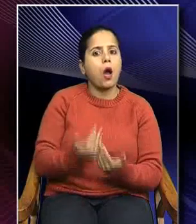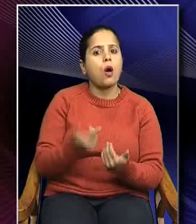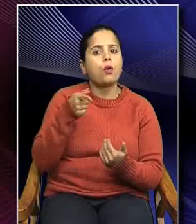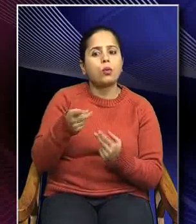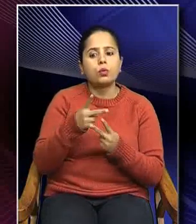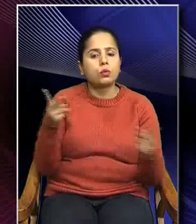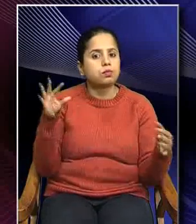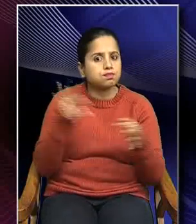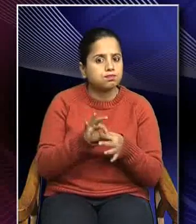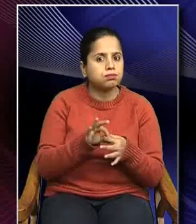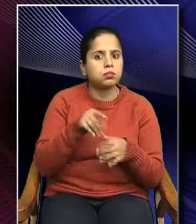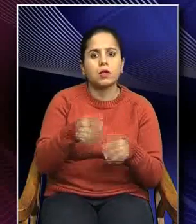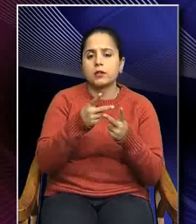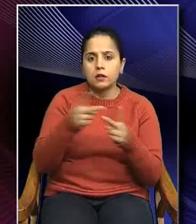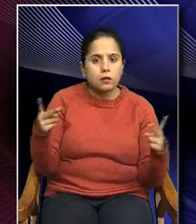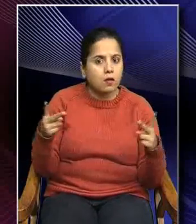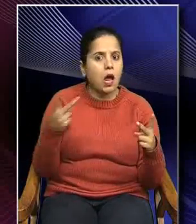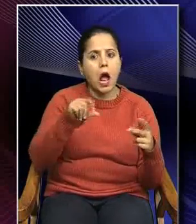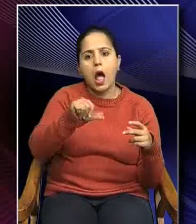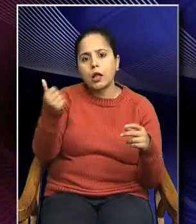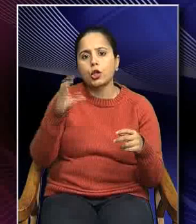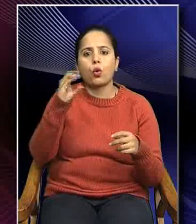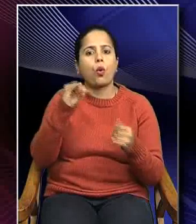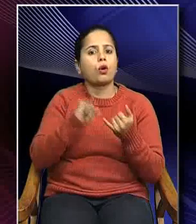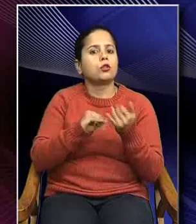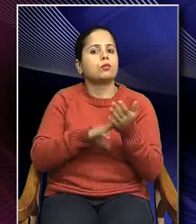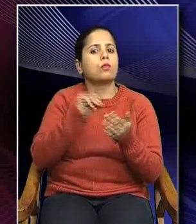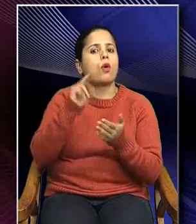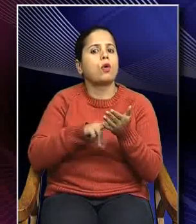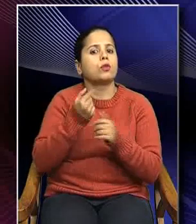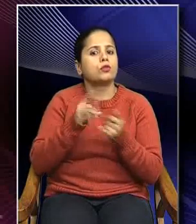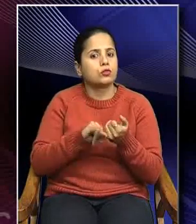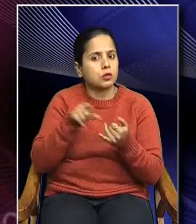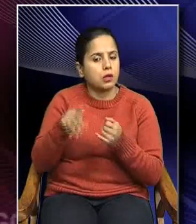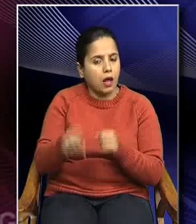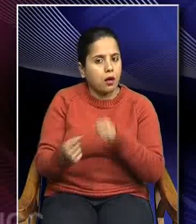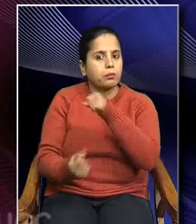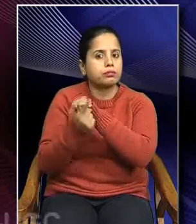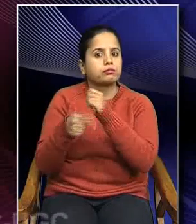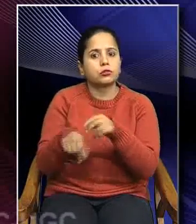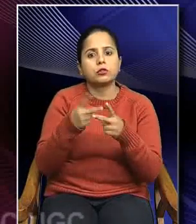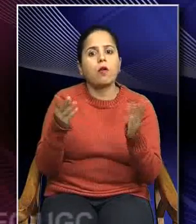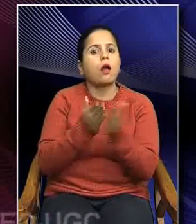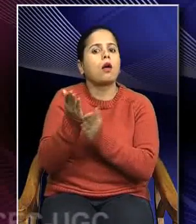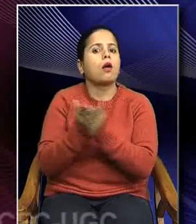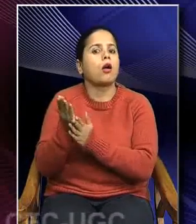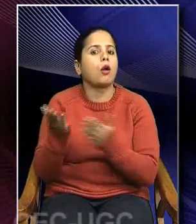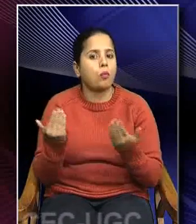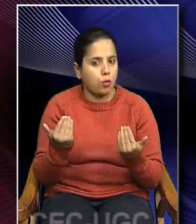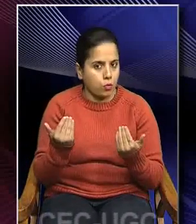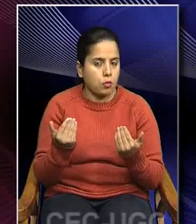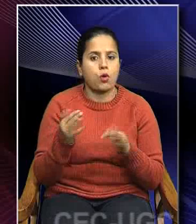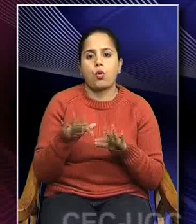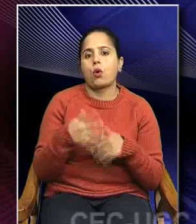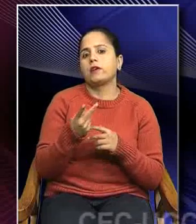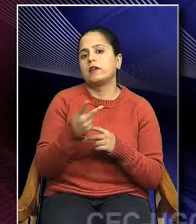with several other cosmogonies which could have emerged in different traditions, or which could have emerged